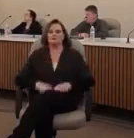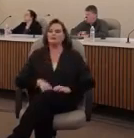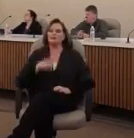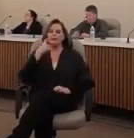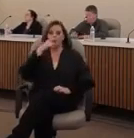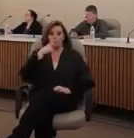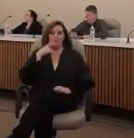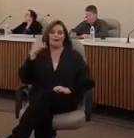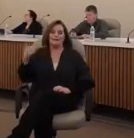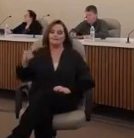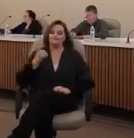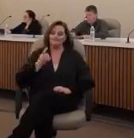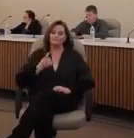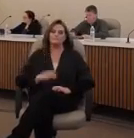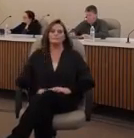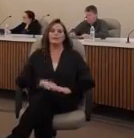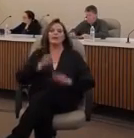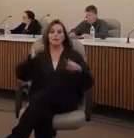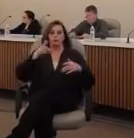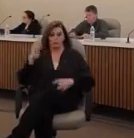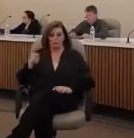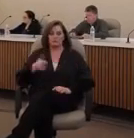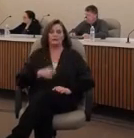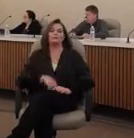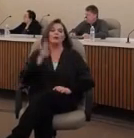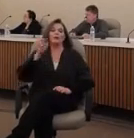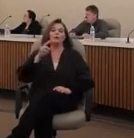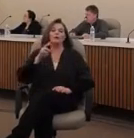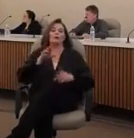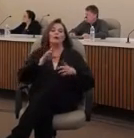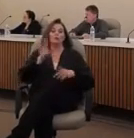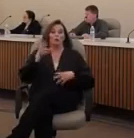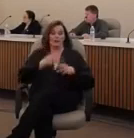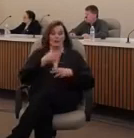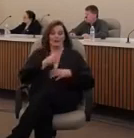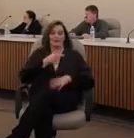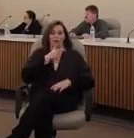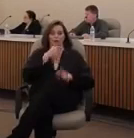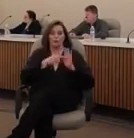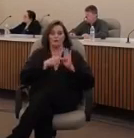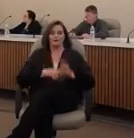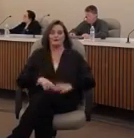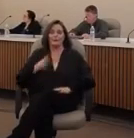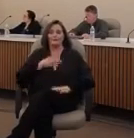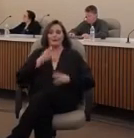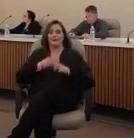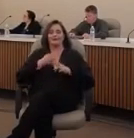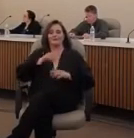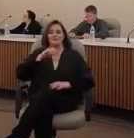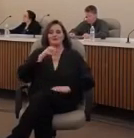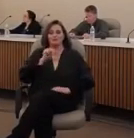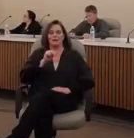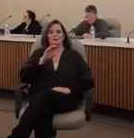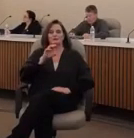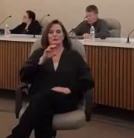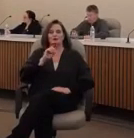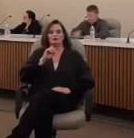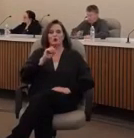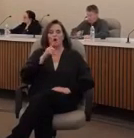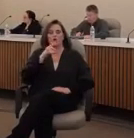introduce yourself, your name and who you represent. My name is John Saunders. I represent Chem Enterprise.